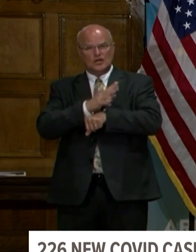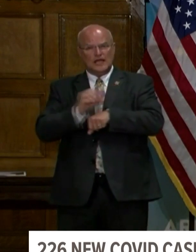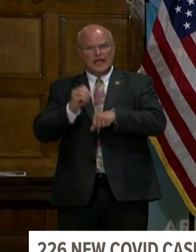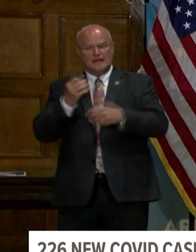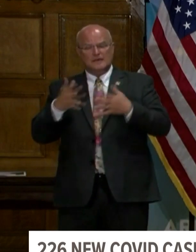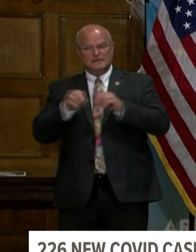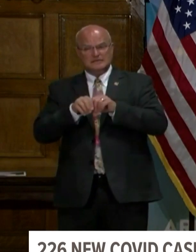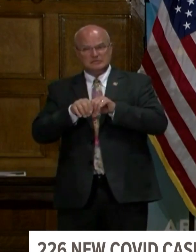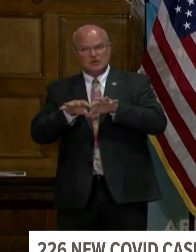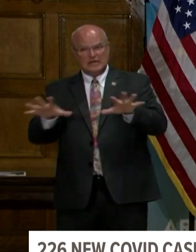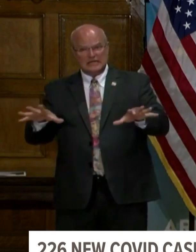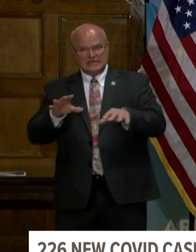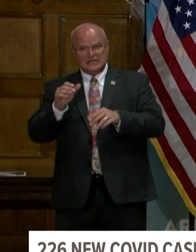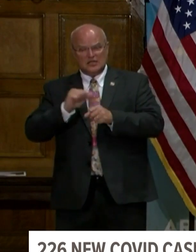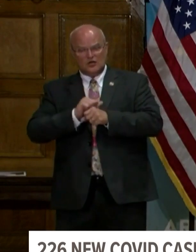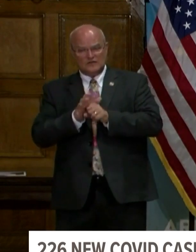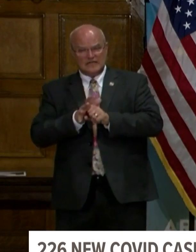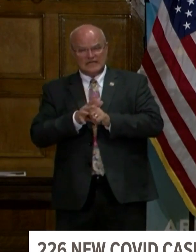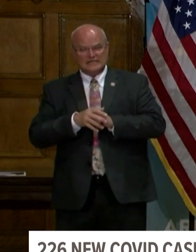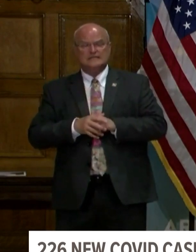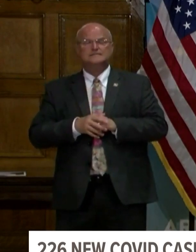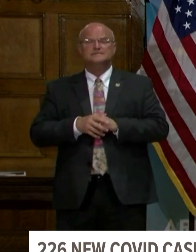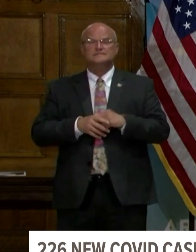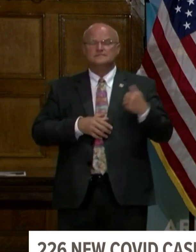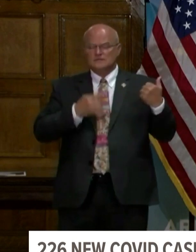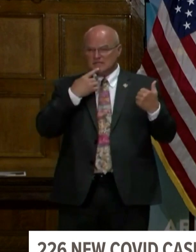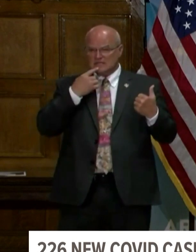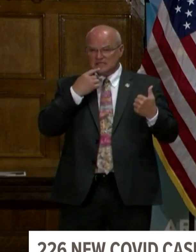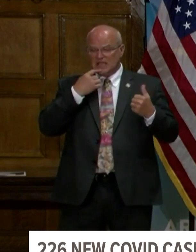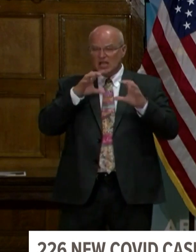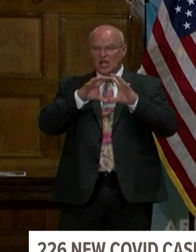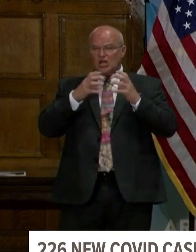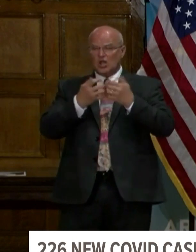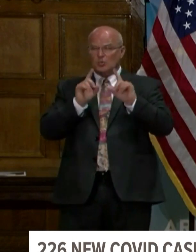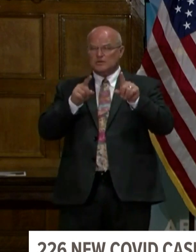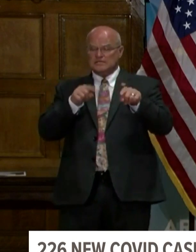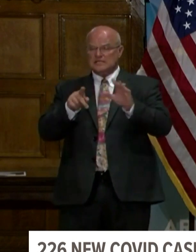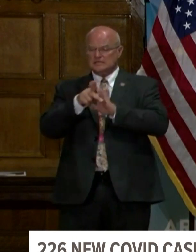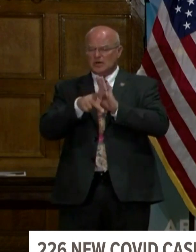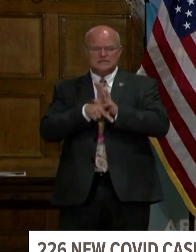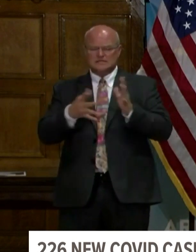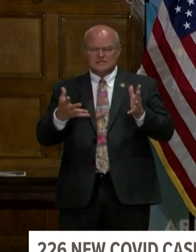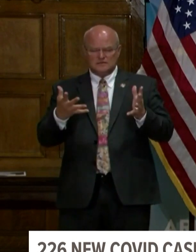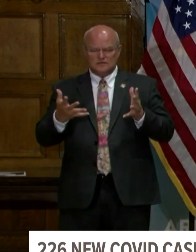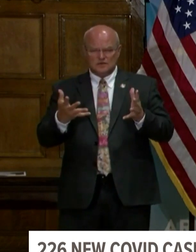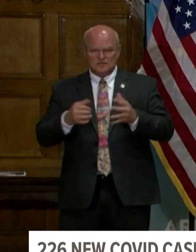perpetuating the spread of COVID-19? Did you say global attendance policy?